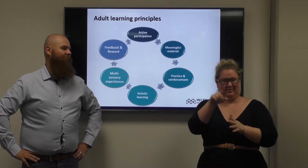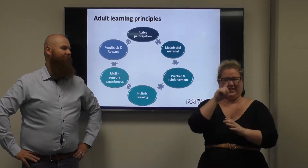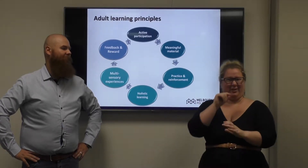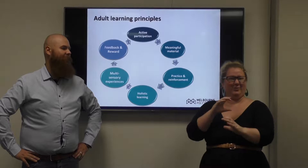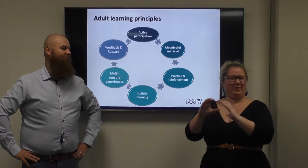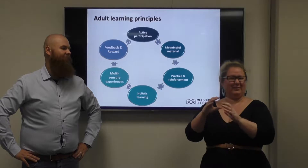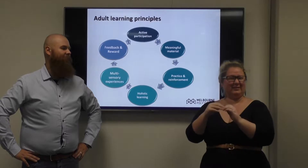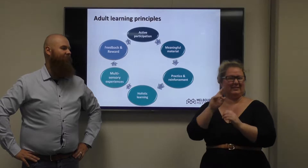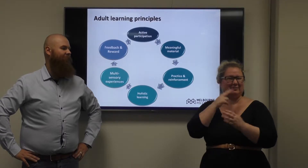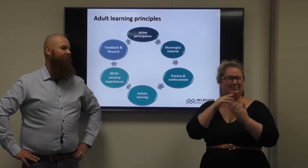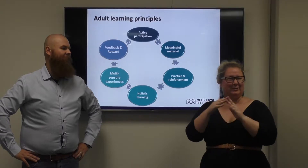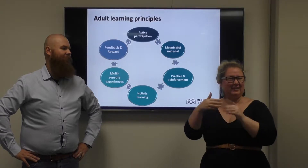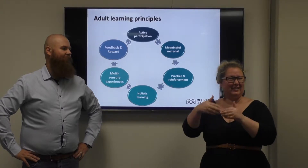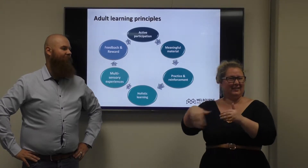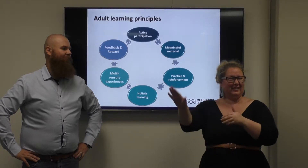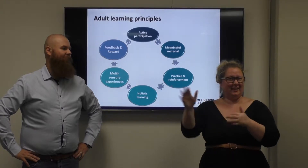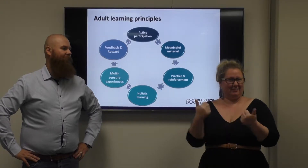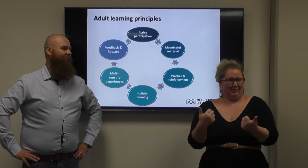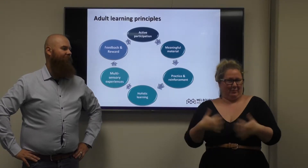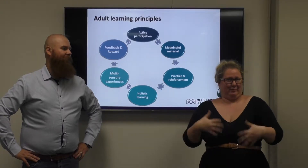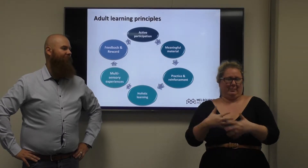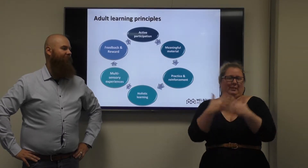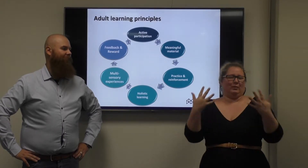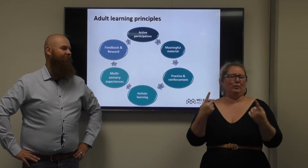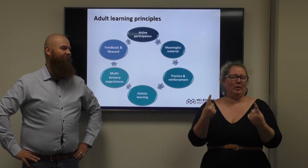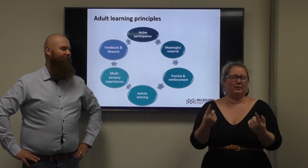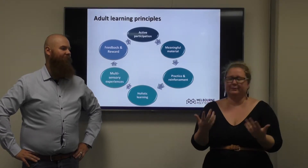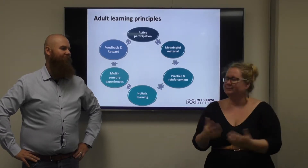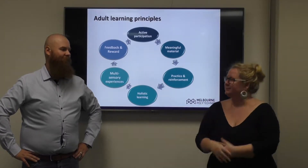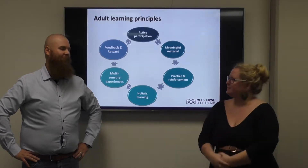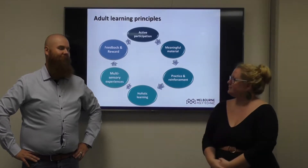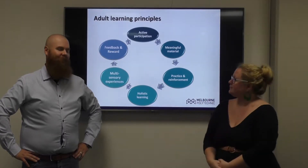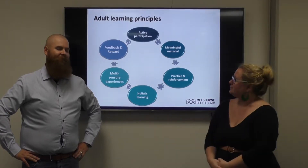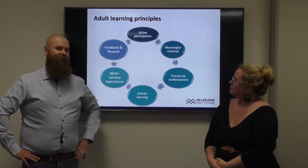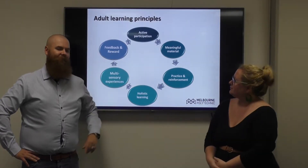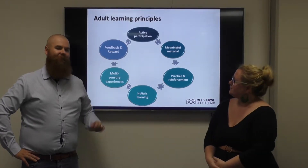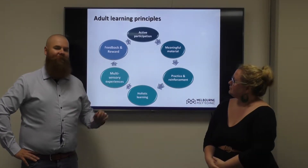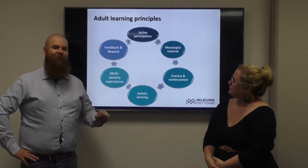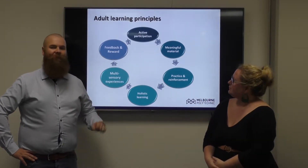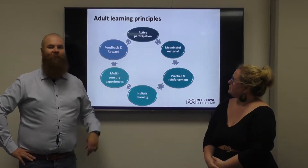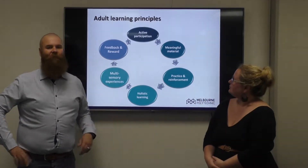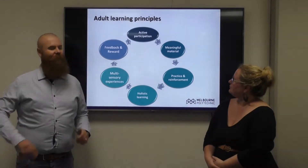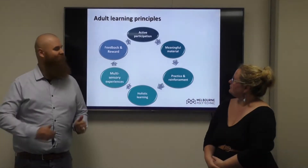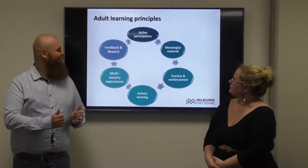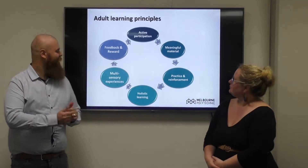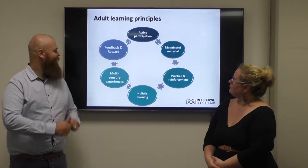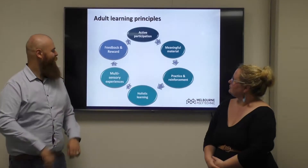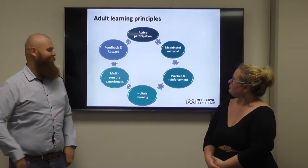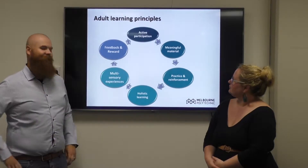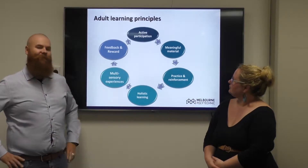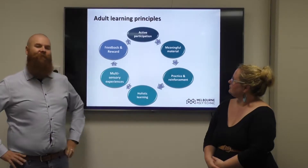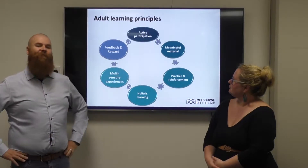community. Because that's what this is about. It's about how to communicate within the deaf community. I